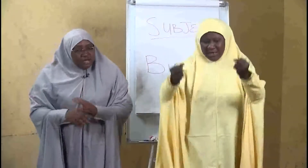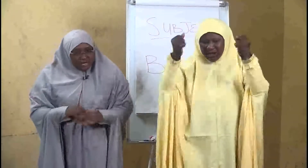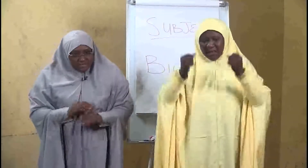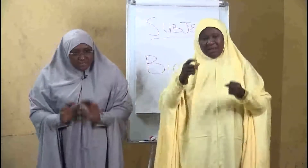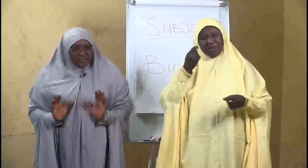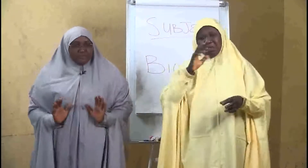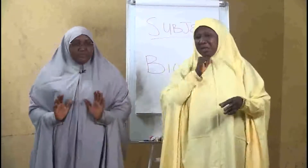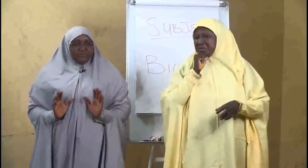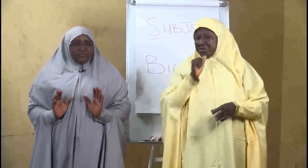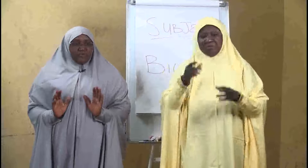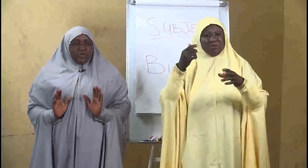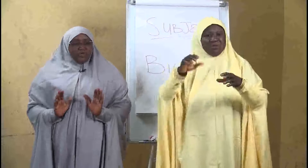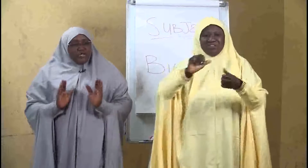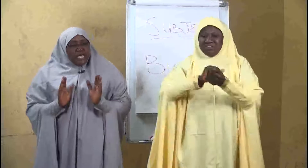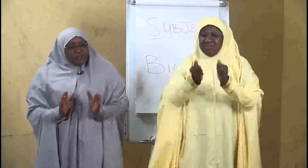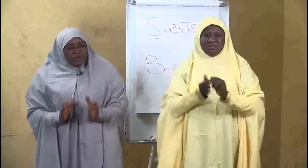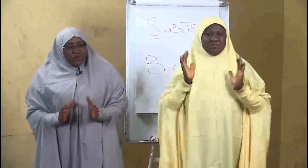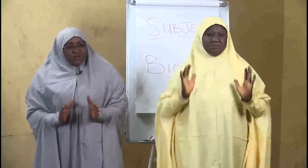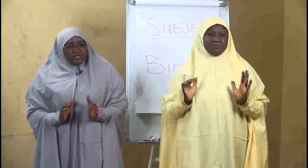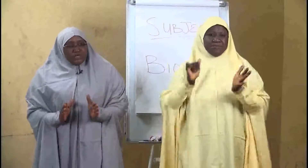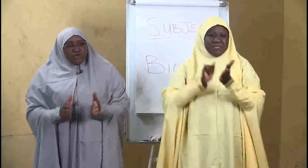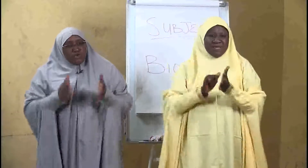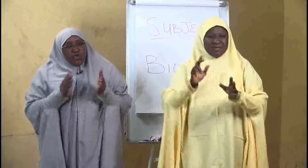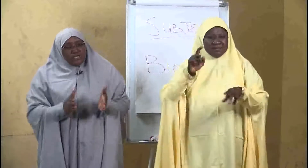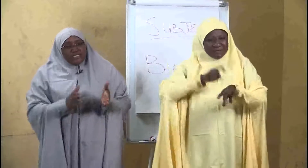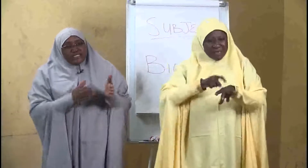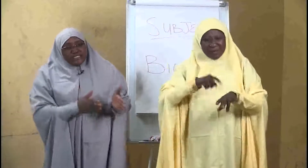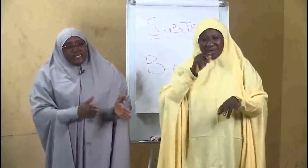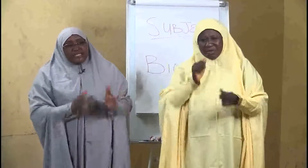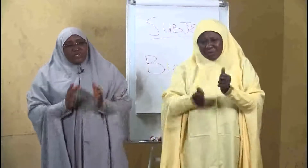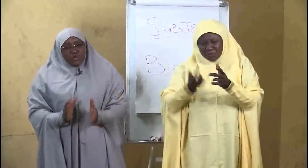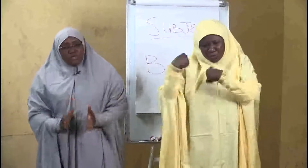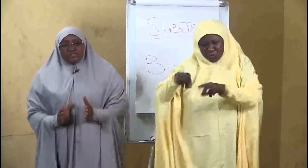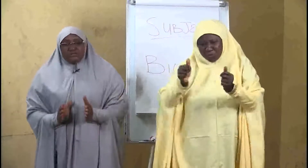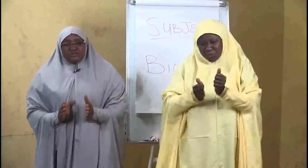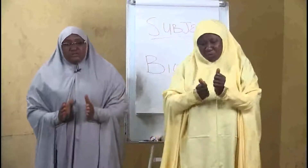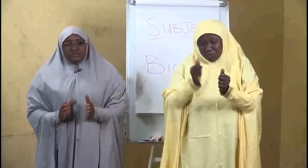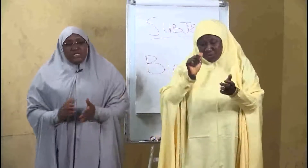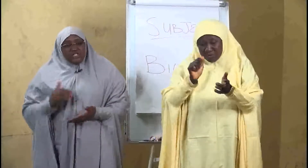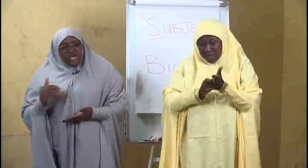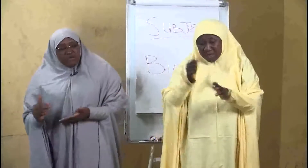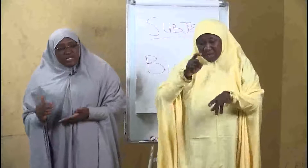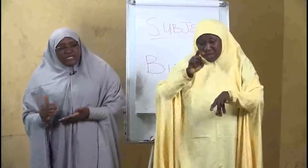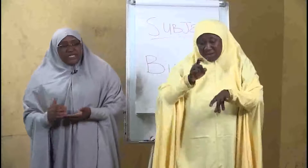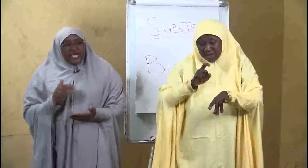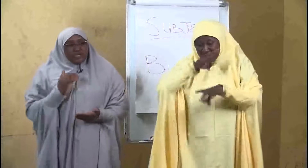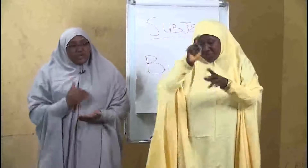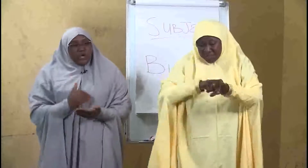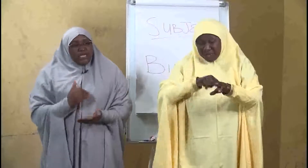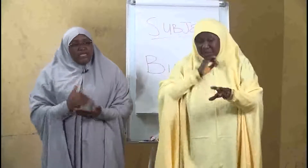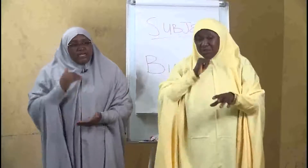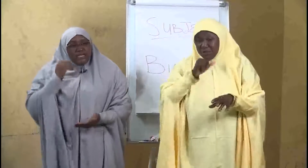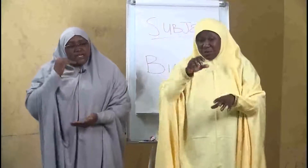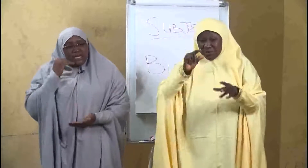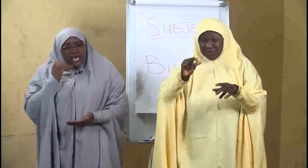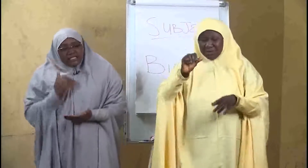not germinating. So that period during which the seed is not germinating, there is no